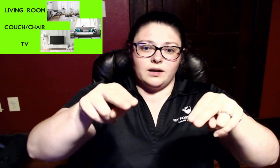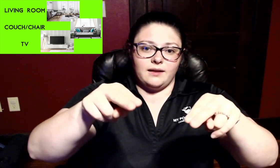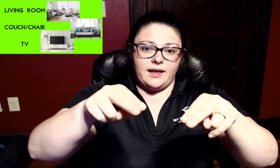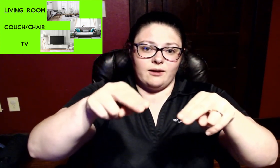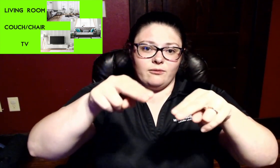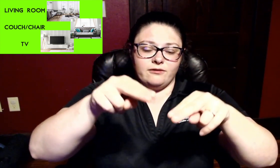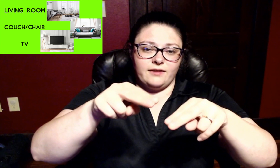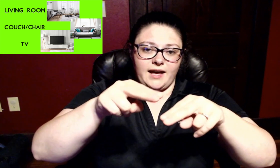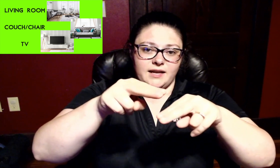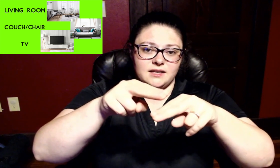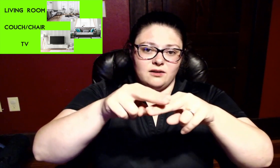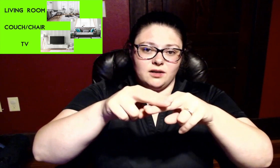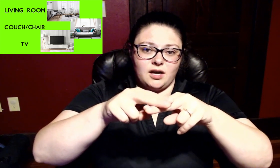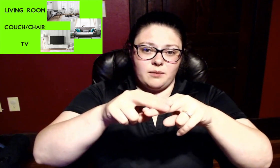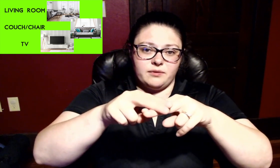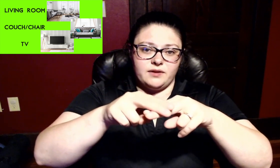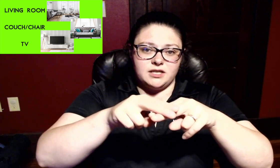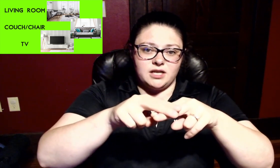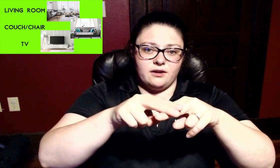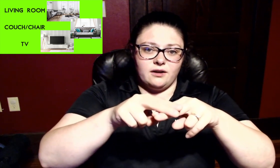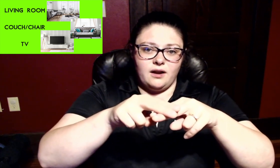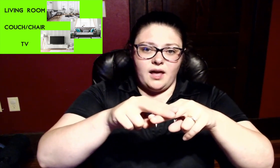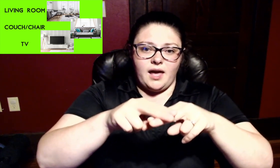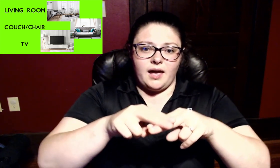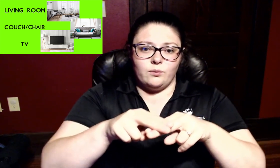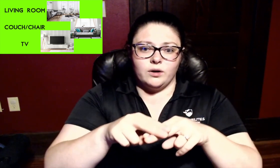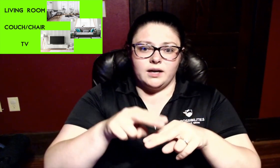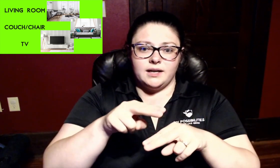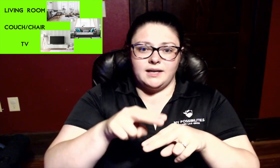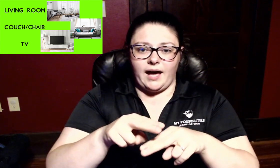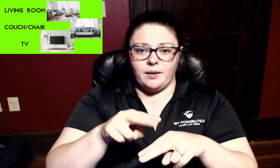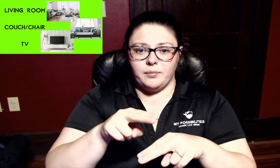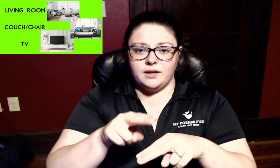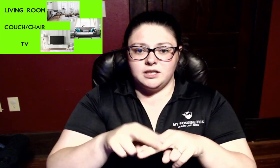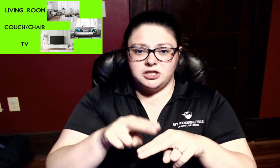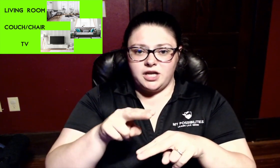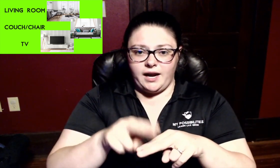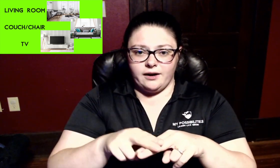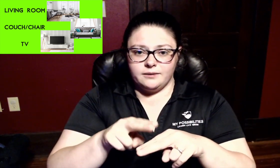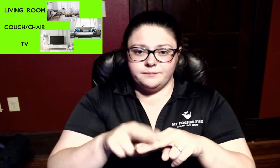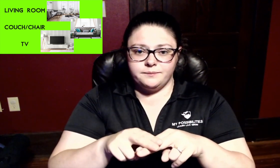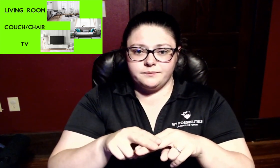lay them flat on top of each other and we're going to tap. Chair.